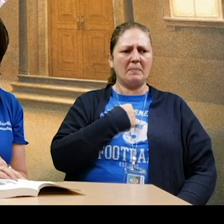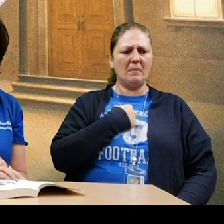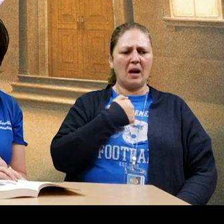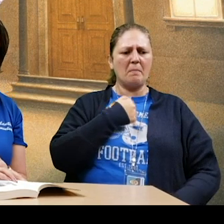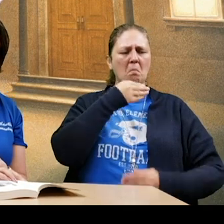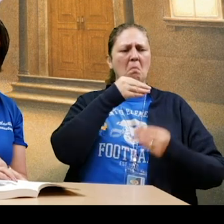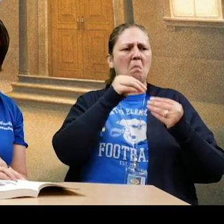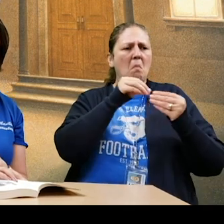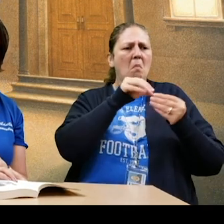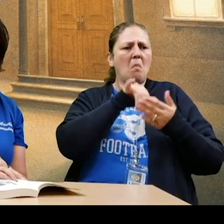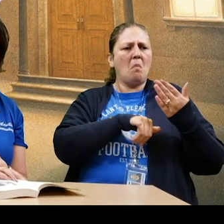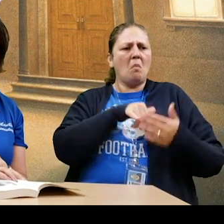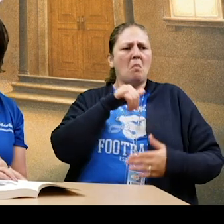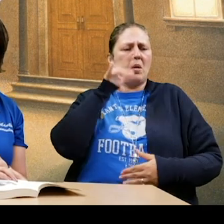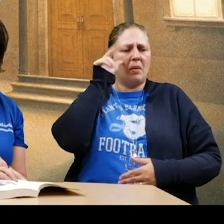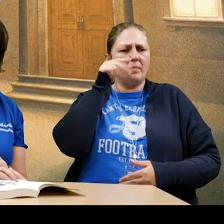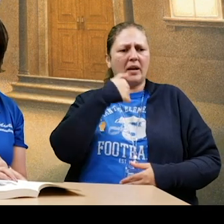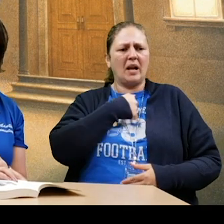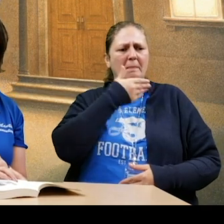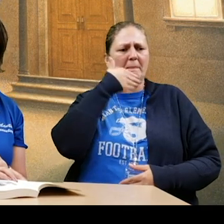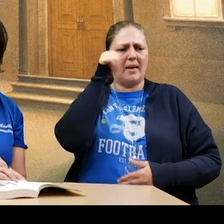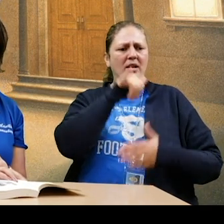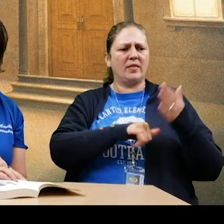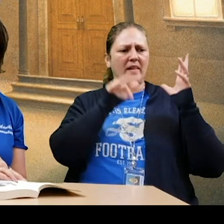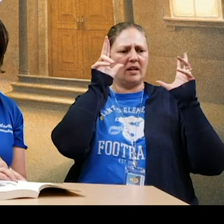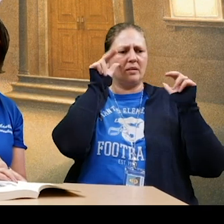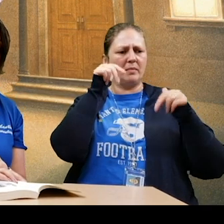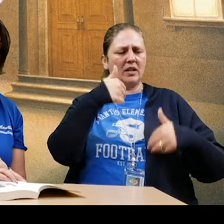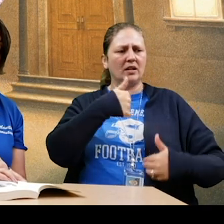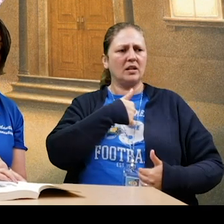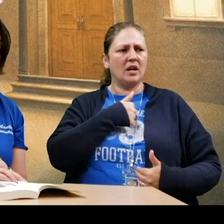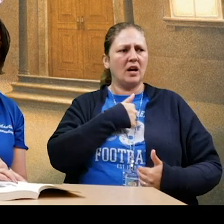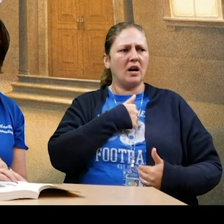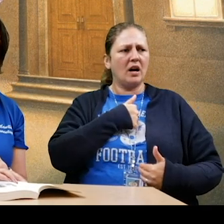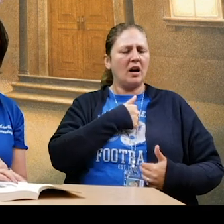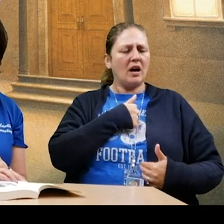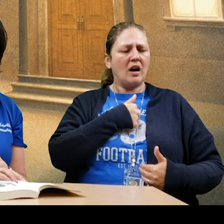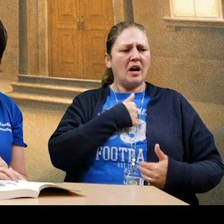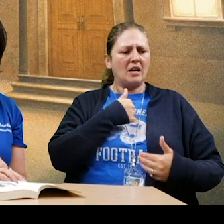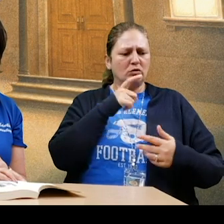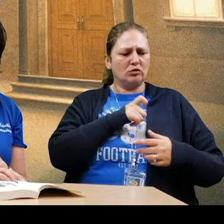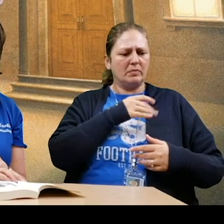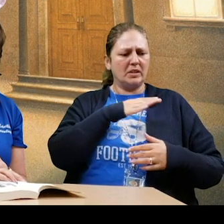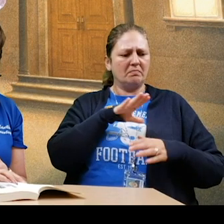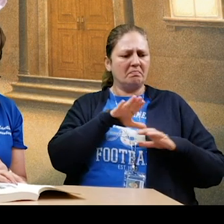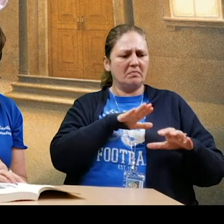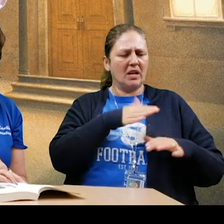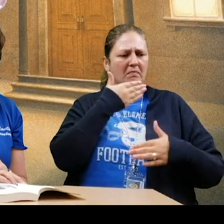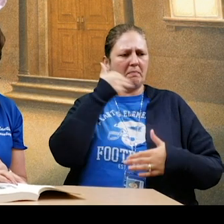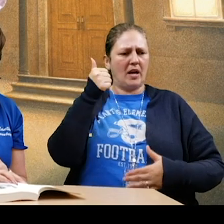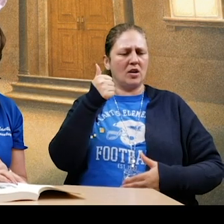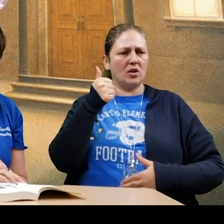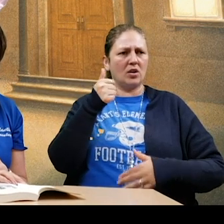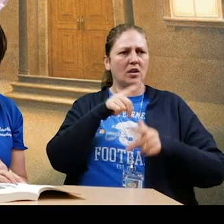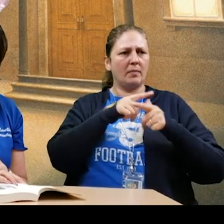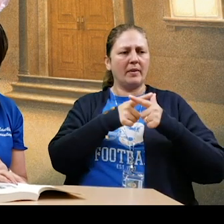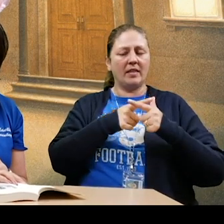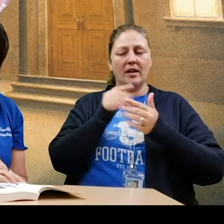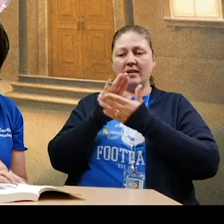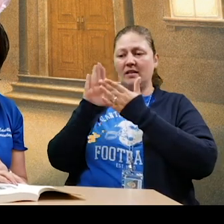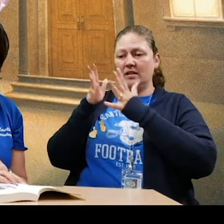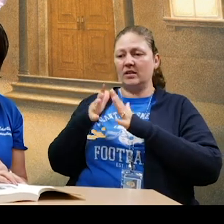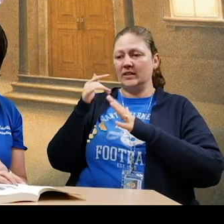teapot. The only satisfaction to be had from the whole affair was that the new maid was dismissed